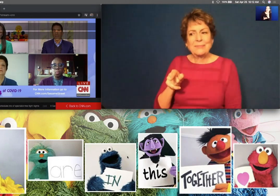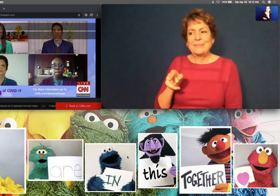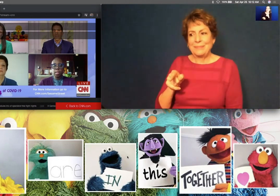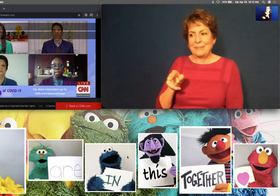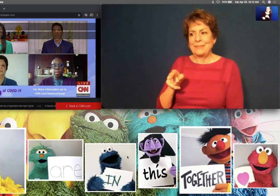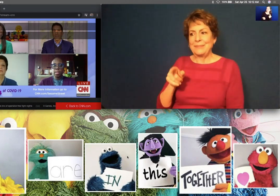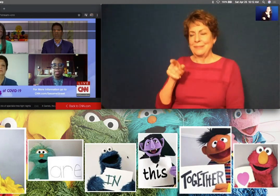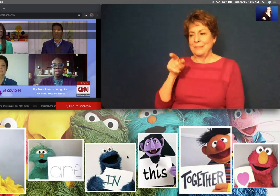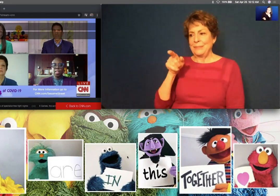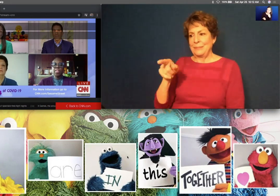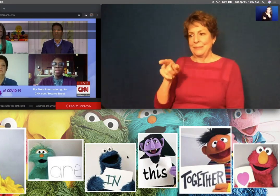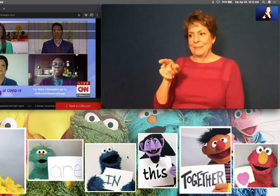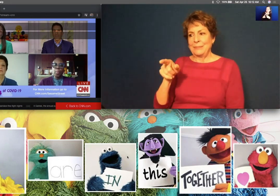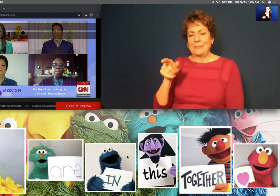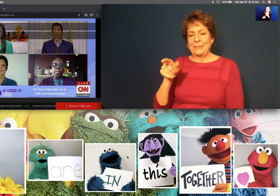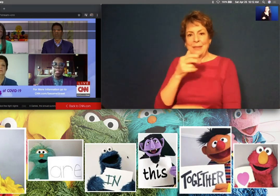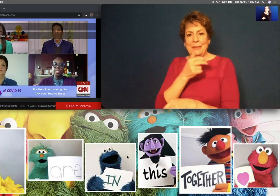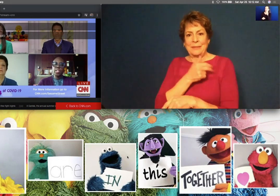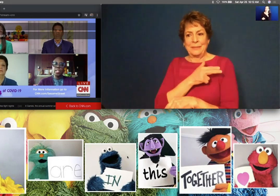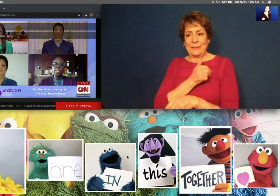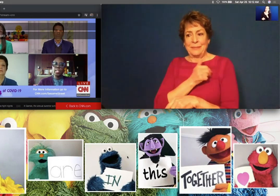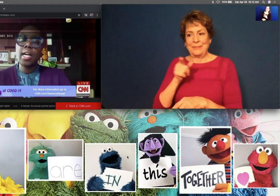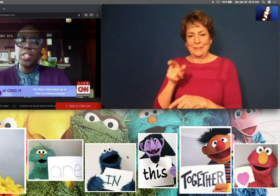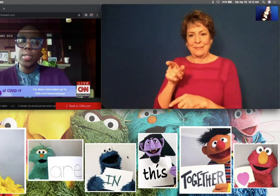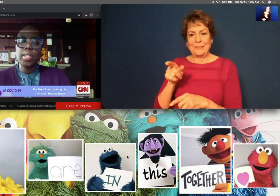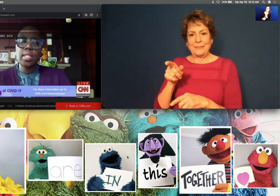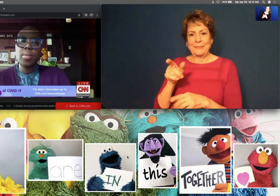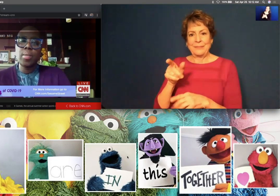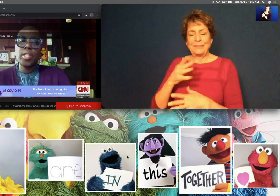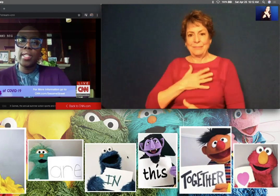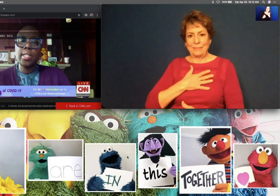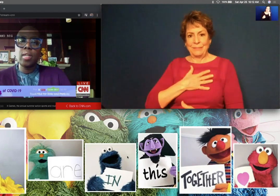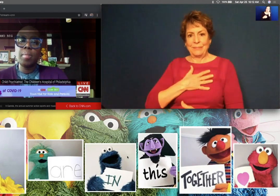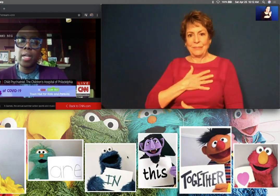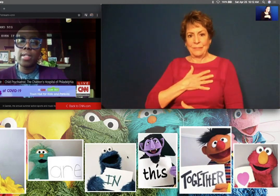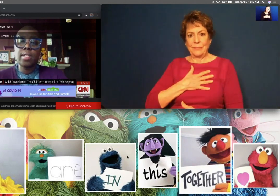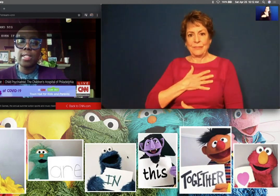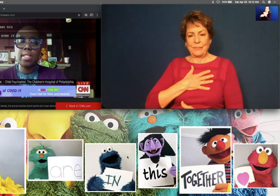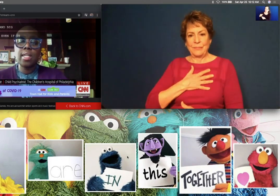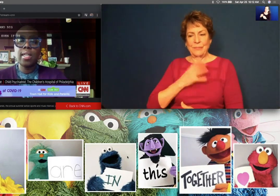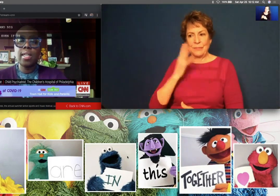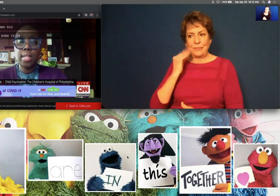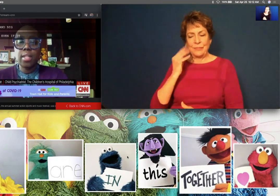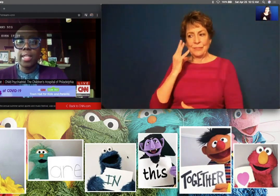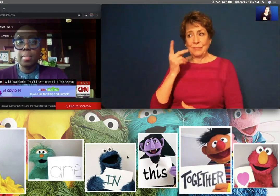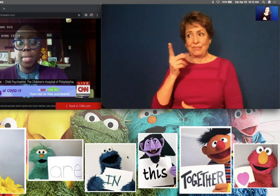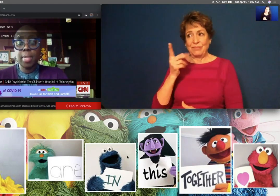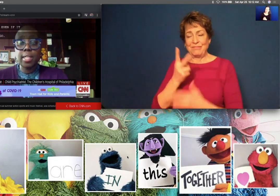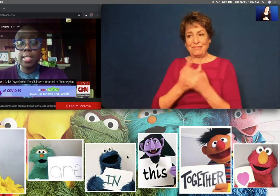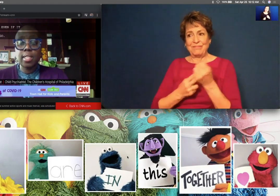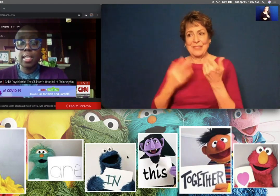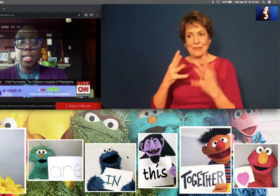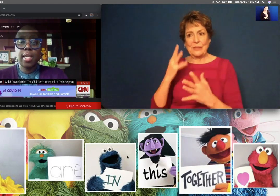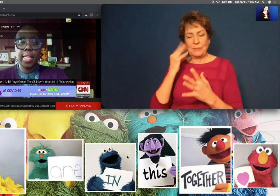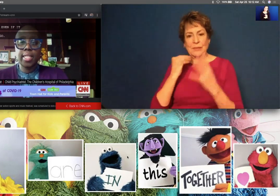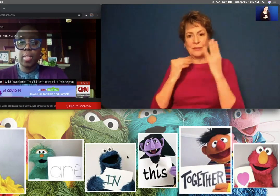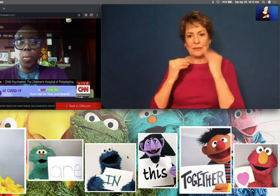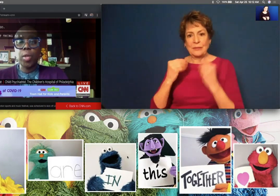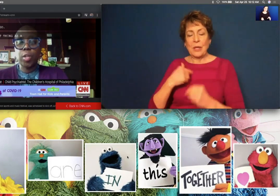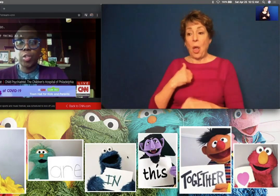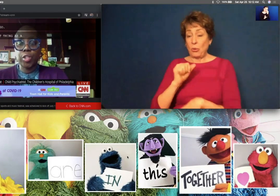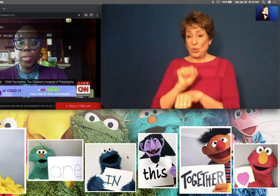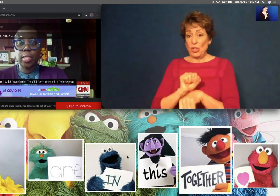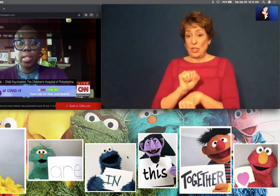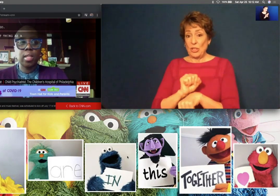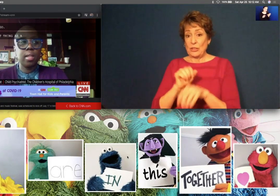while ago. I think the important thing as a child psychiatrist that we try to tell parents is that you need to be honest. You need to support